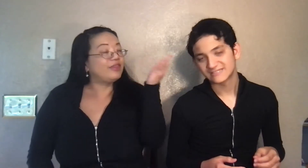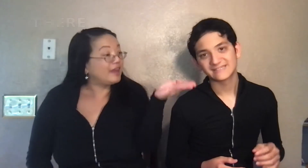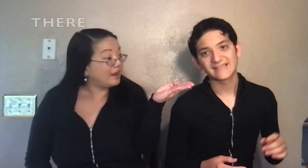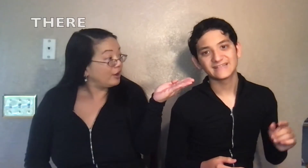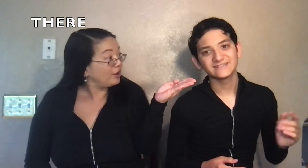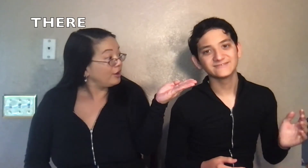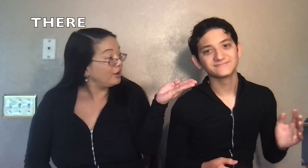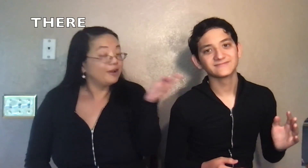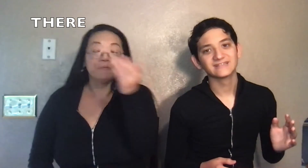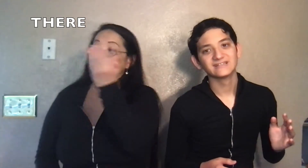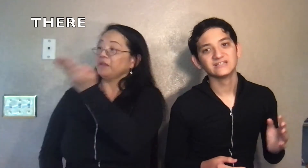There.